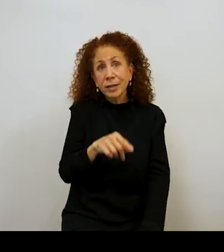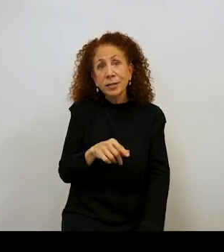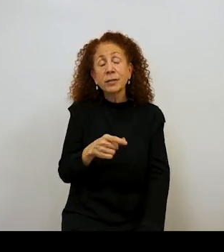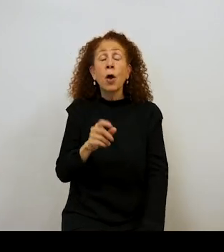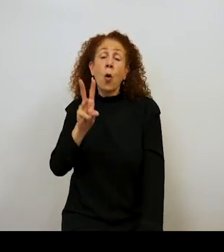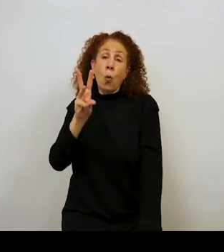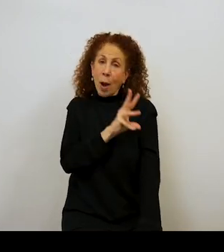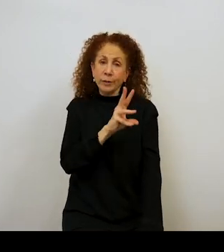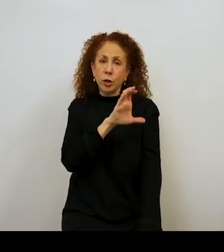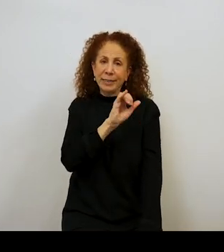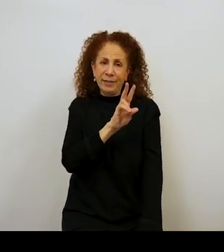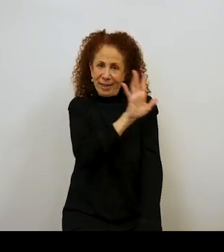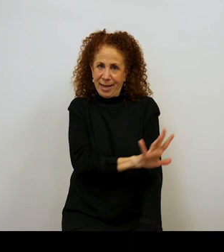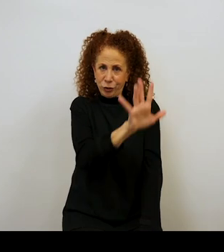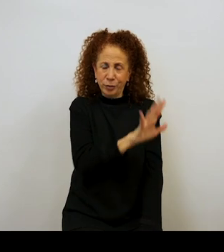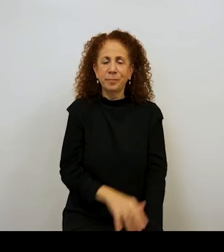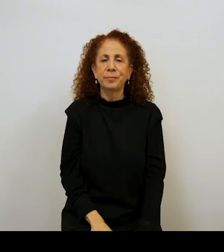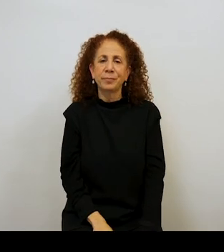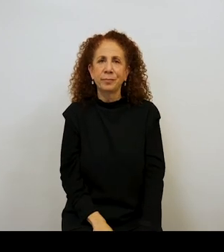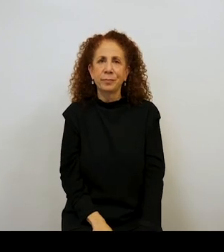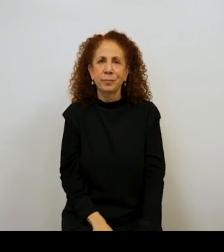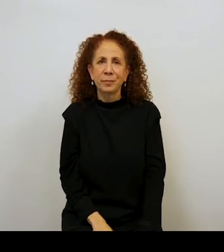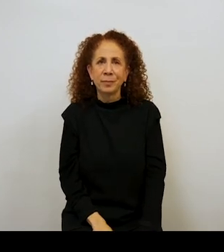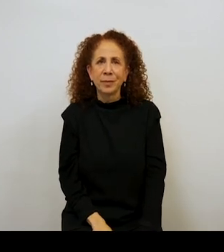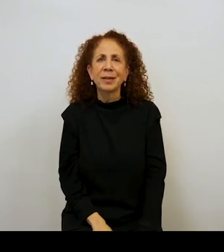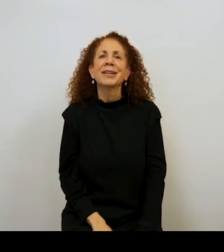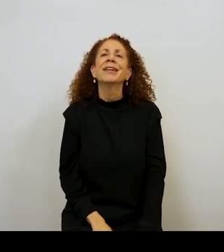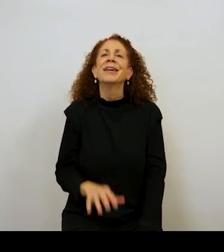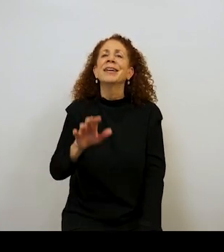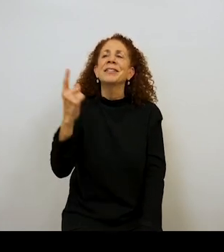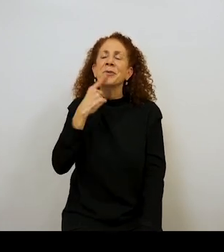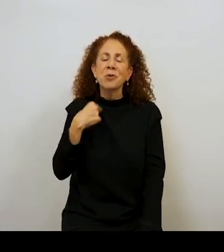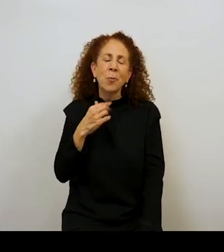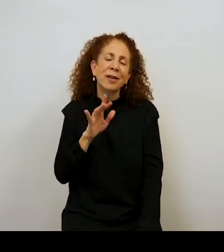Western civilization, you know, and it goes back to kinship again. Someone said to me, you know, so